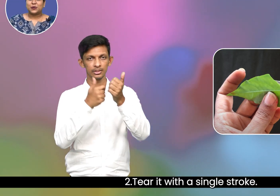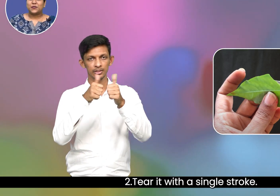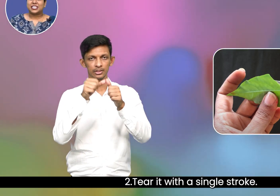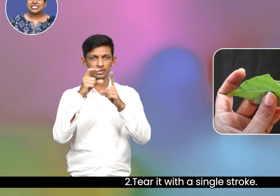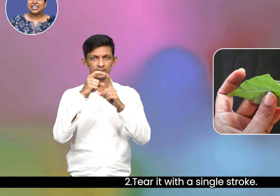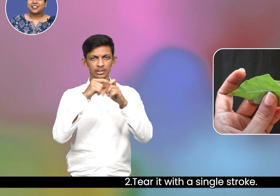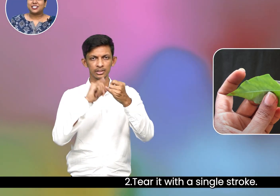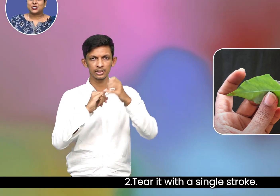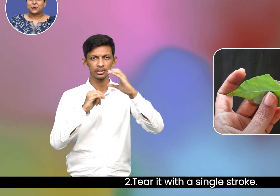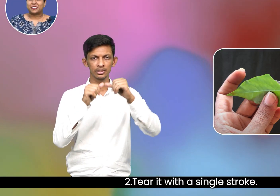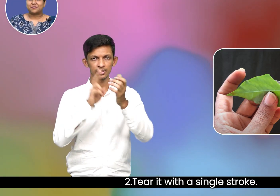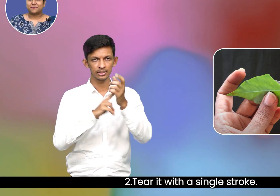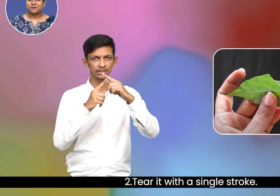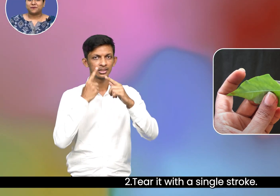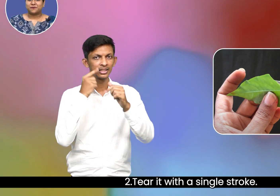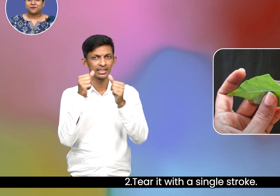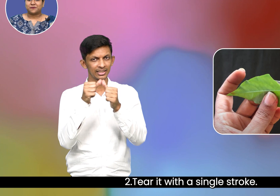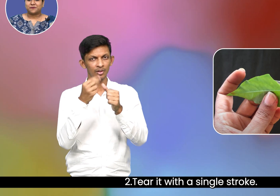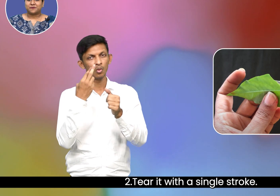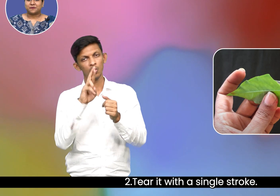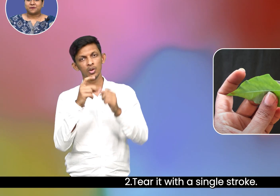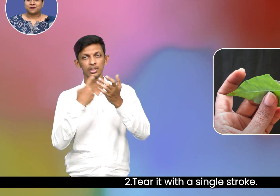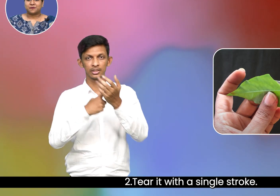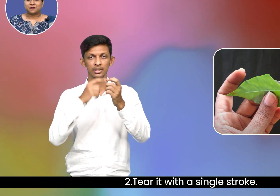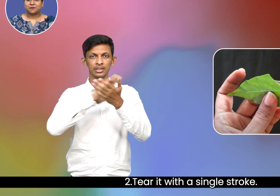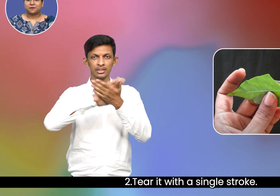Tear it with a single stroke.